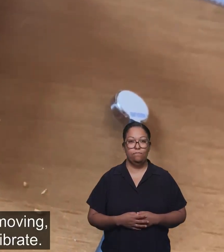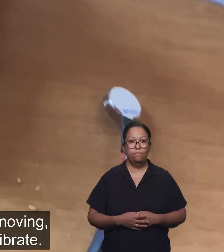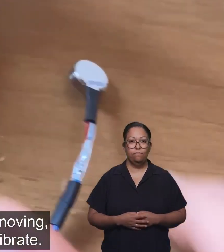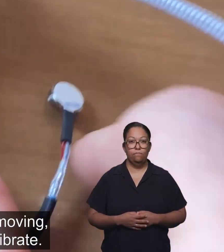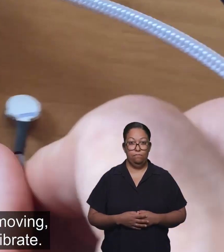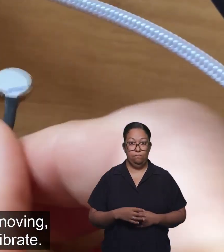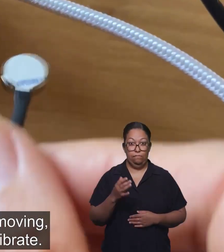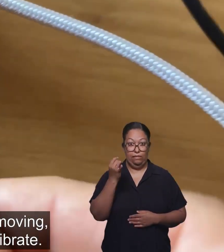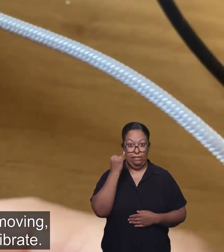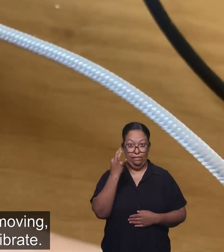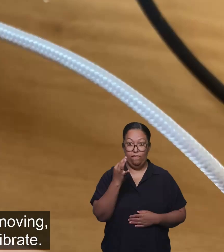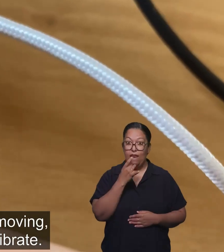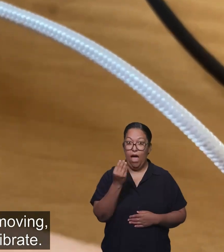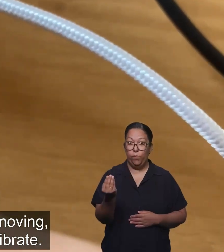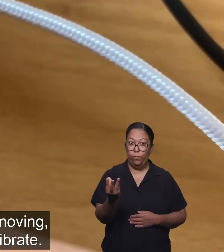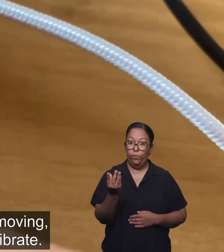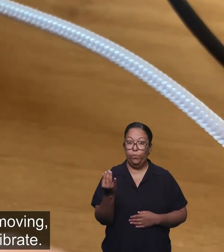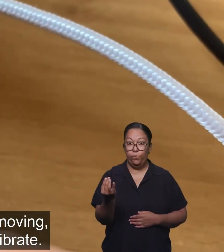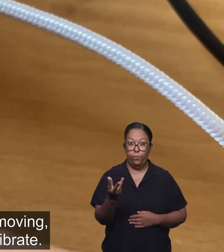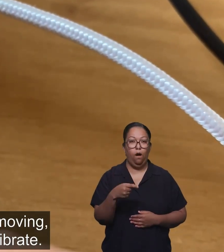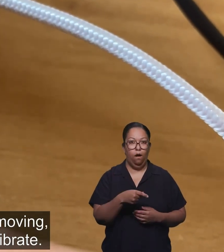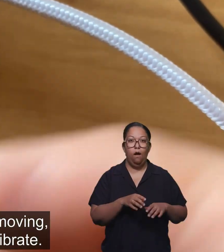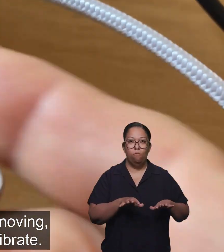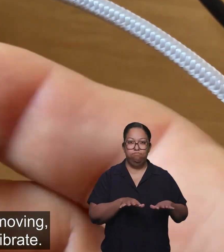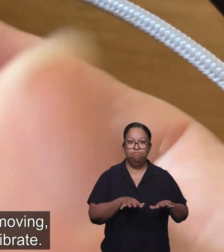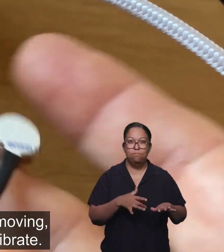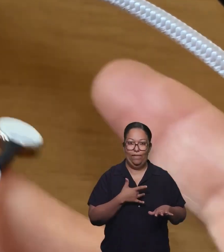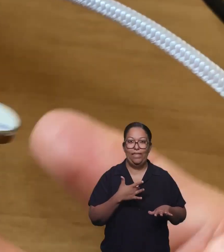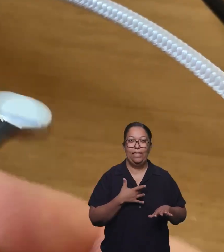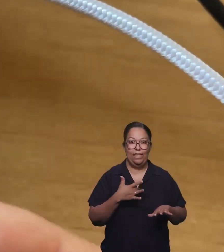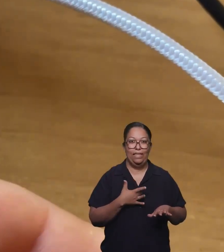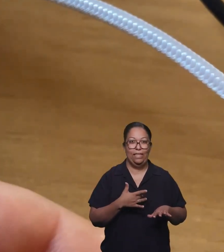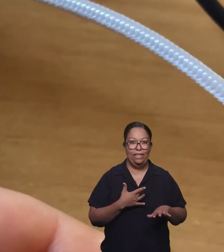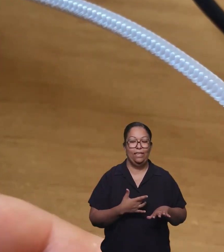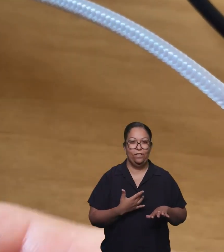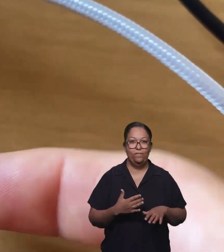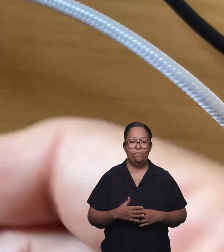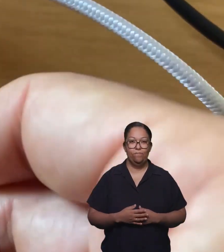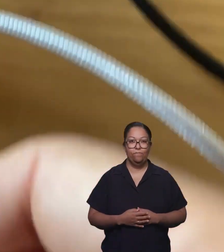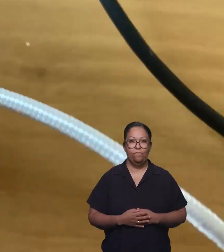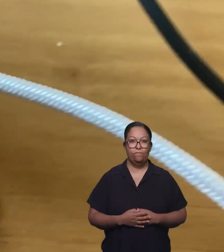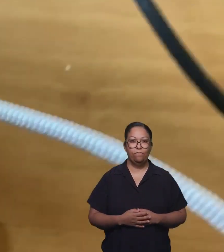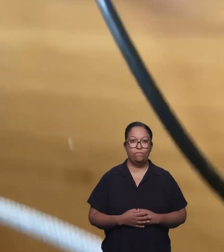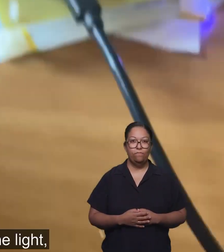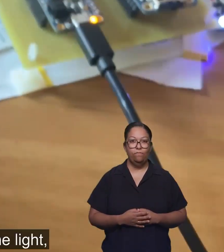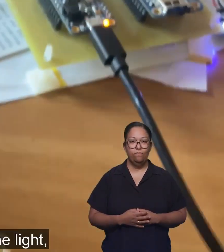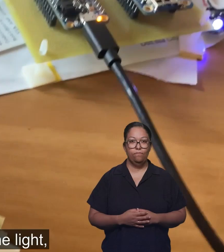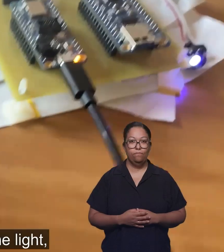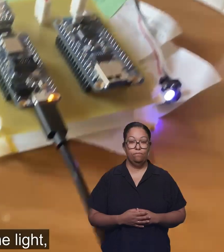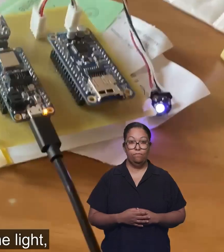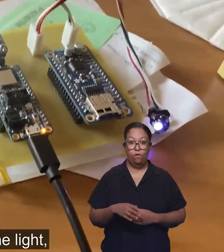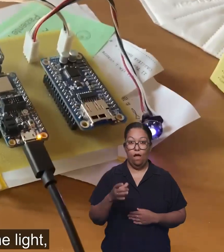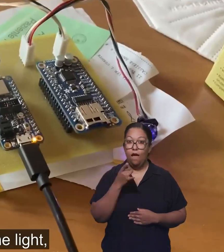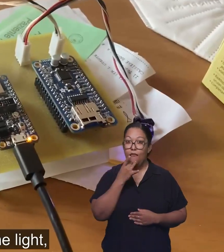And if I get light moving, it starts to vibrate. If I